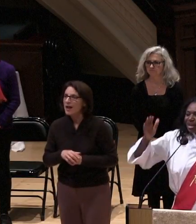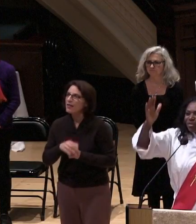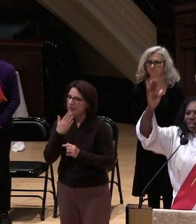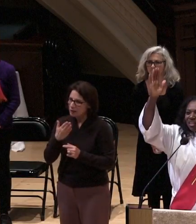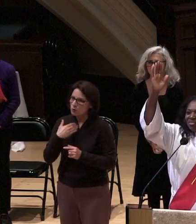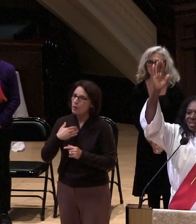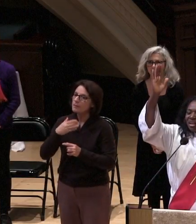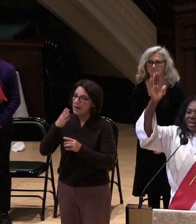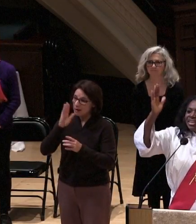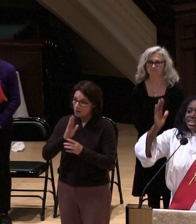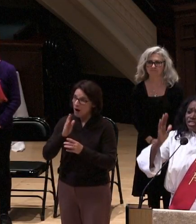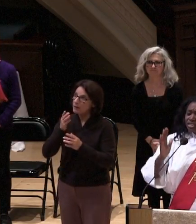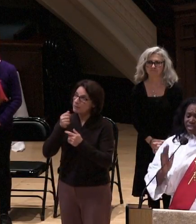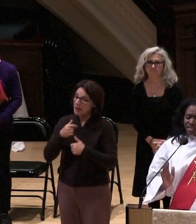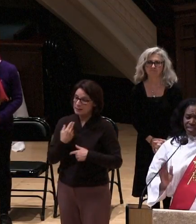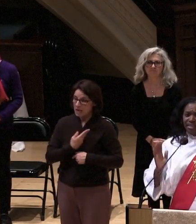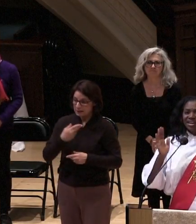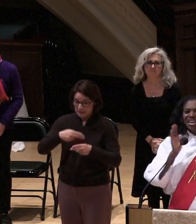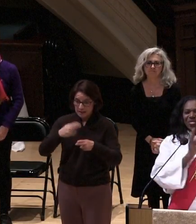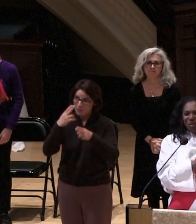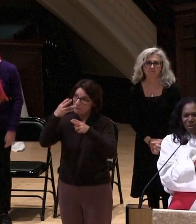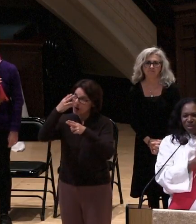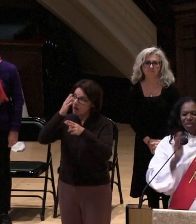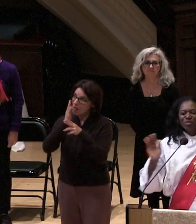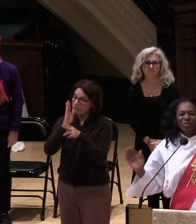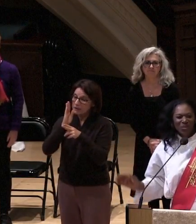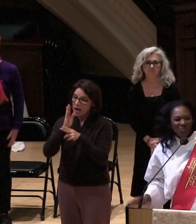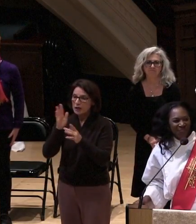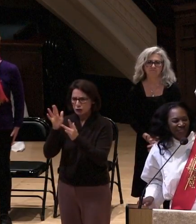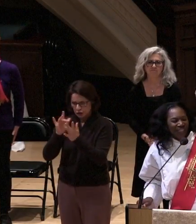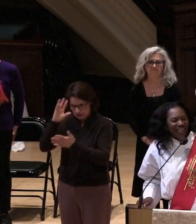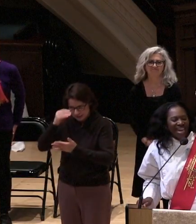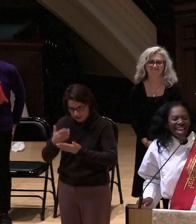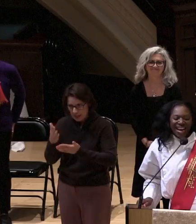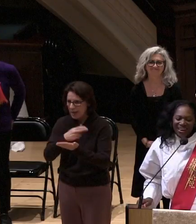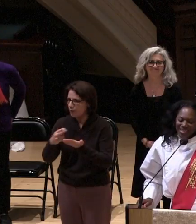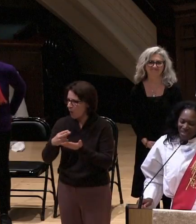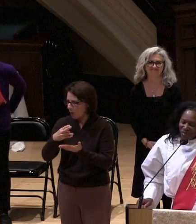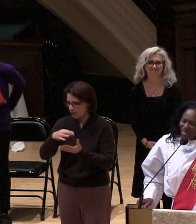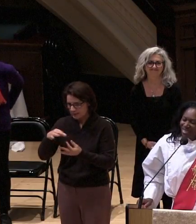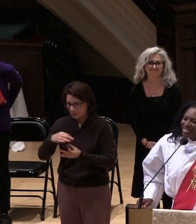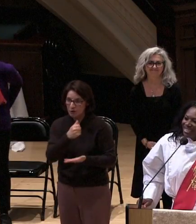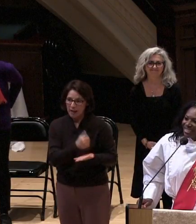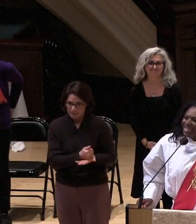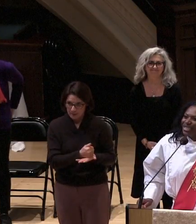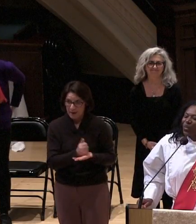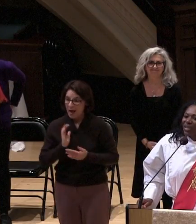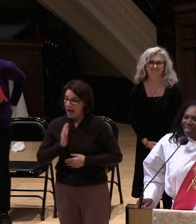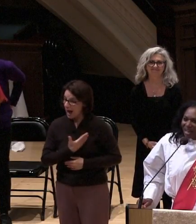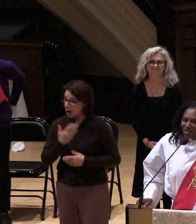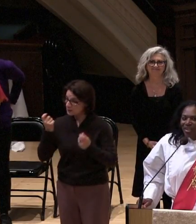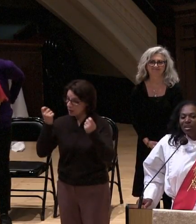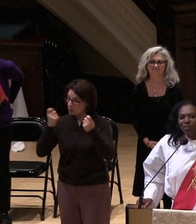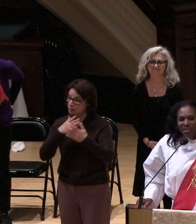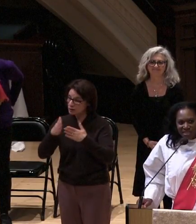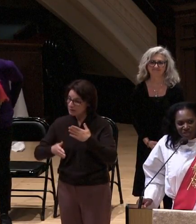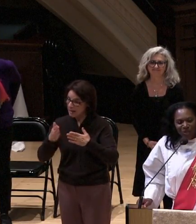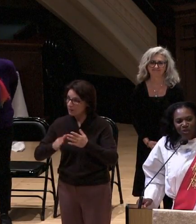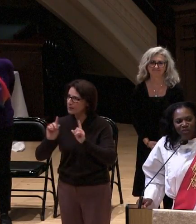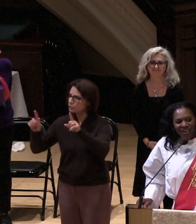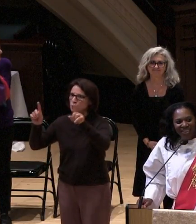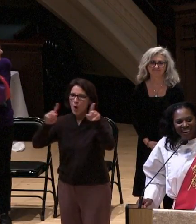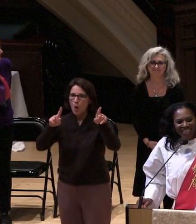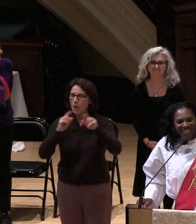us in the name of our loving God, Jesus the Son, and the Holy Spirit. Amen. Our celebration is ended. Let's go in love and